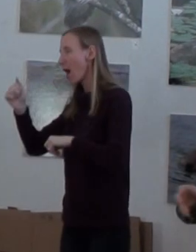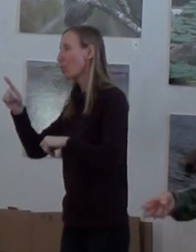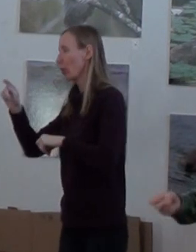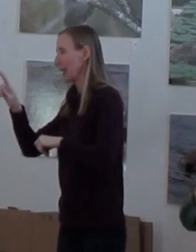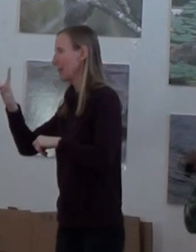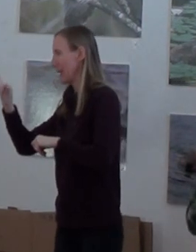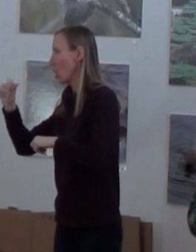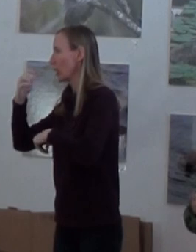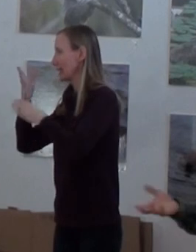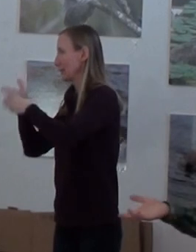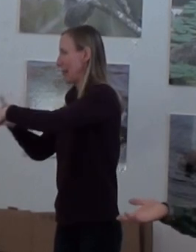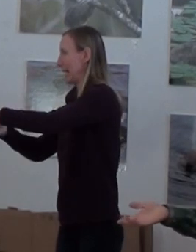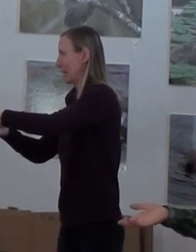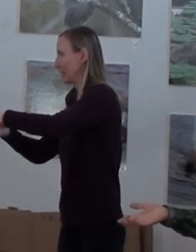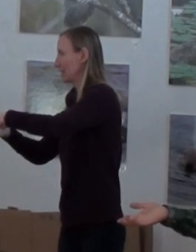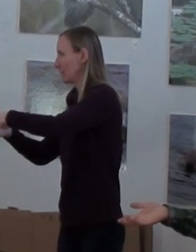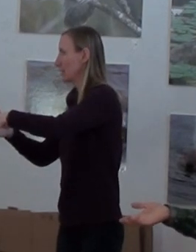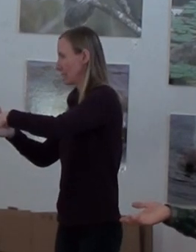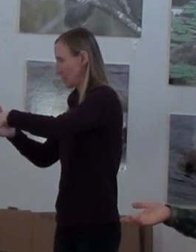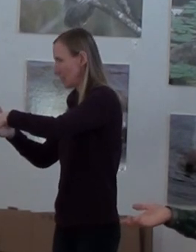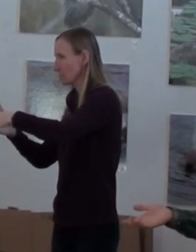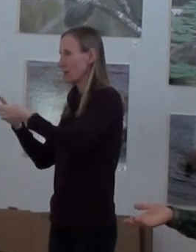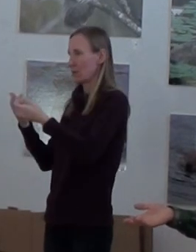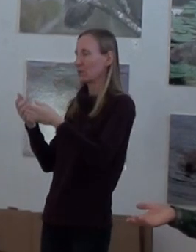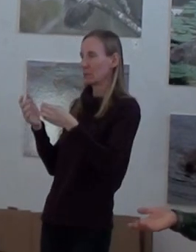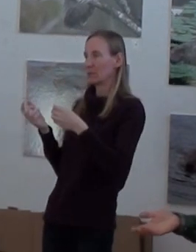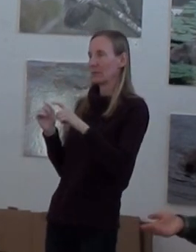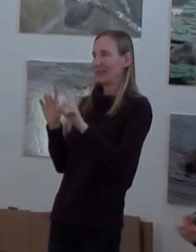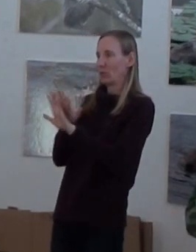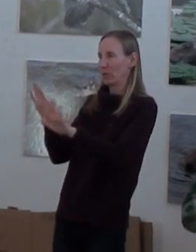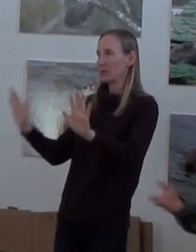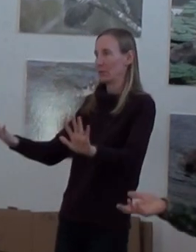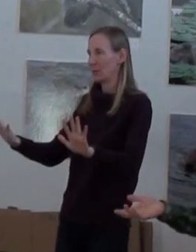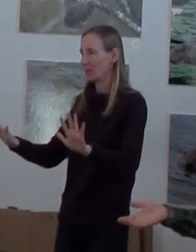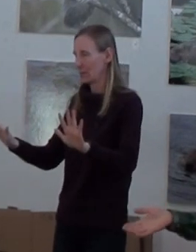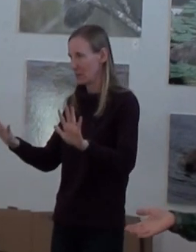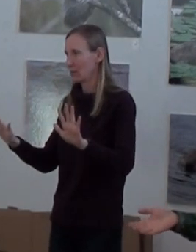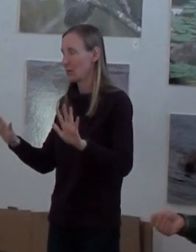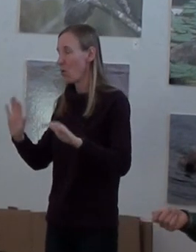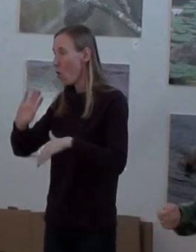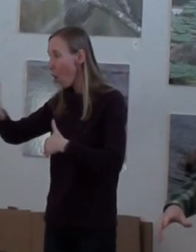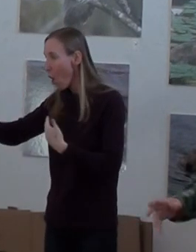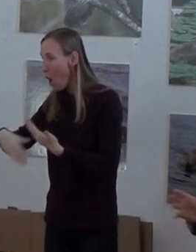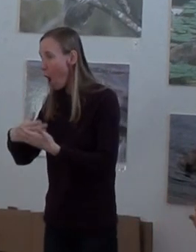use to make, because I have some, I